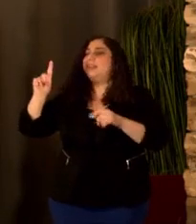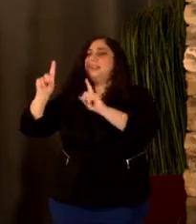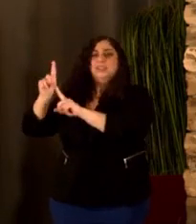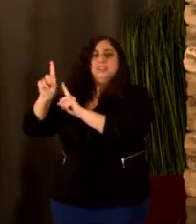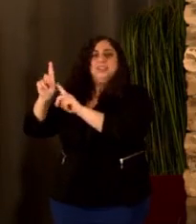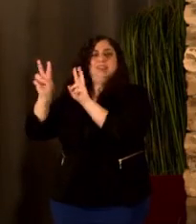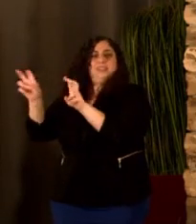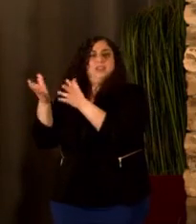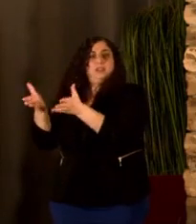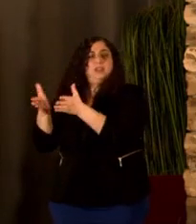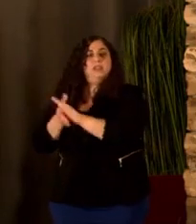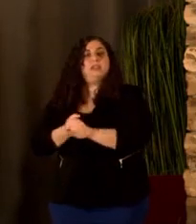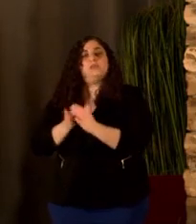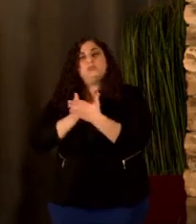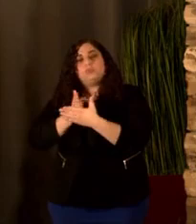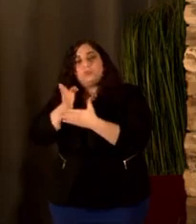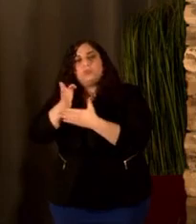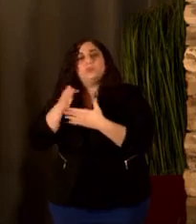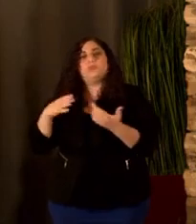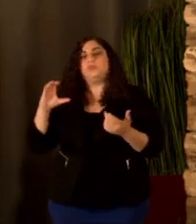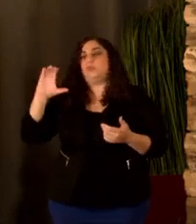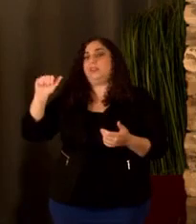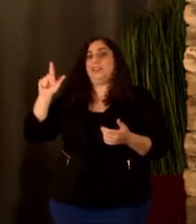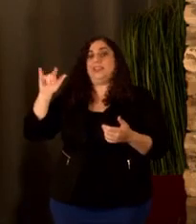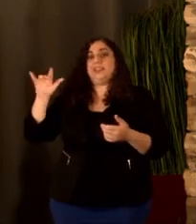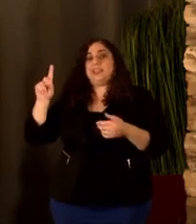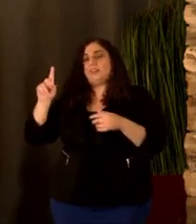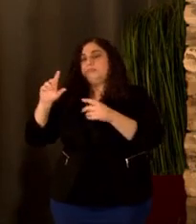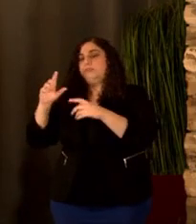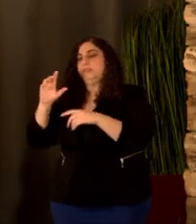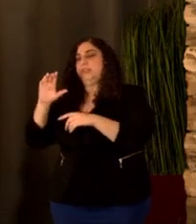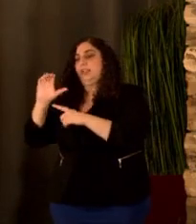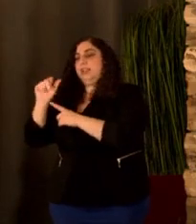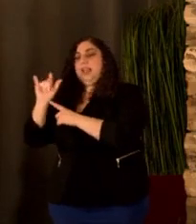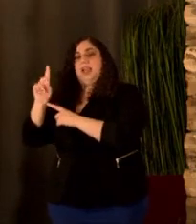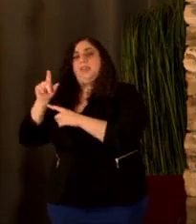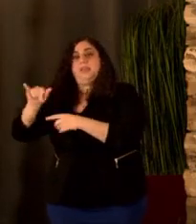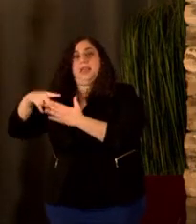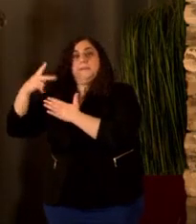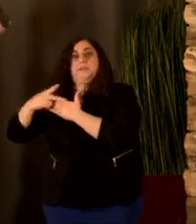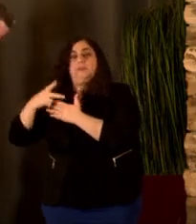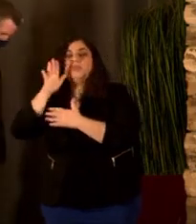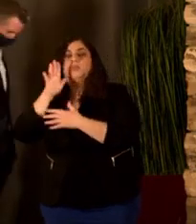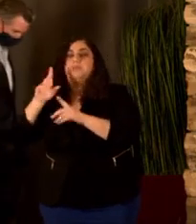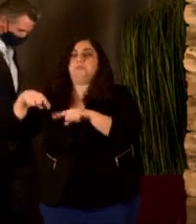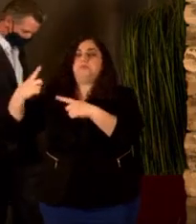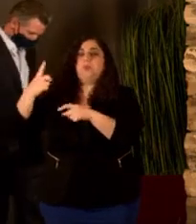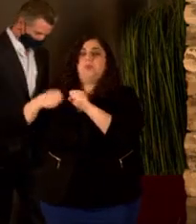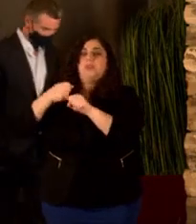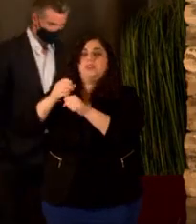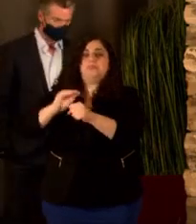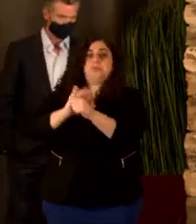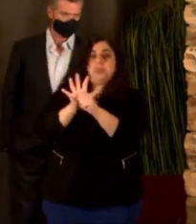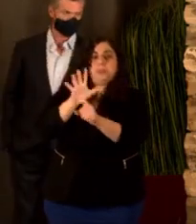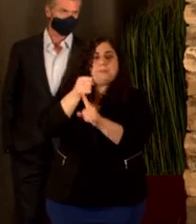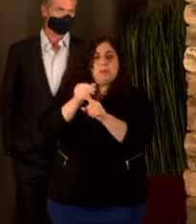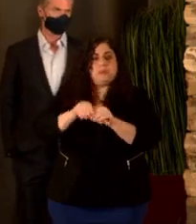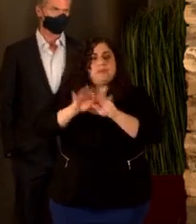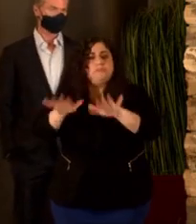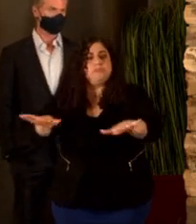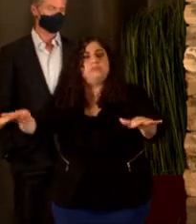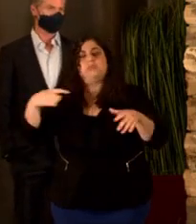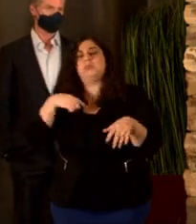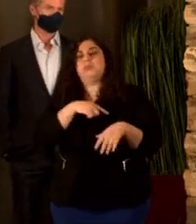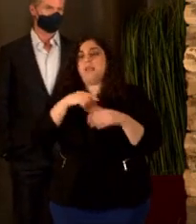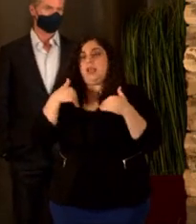that we learned through the pandemic. This inextricable issue of having housing available, but those services